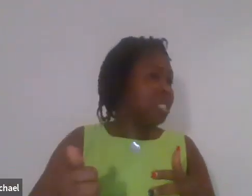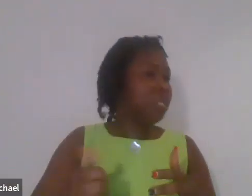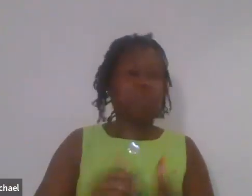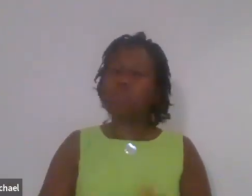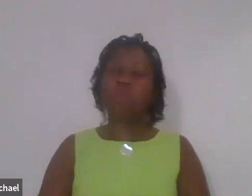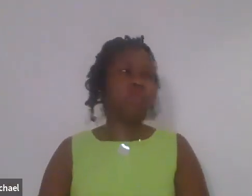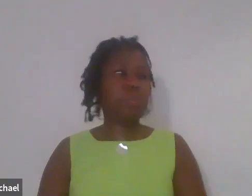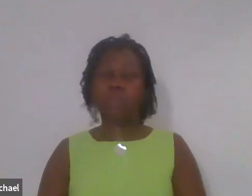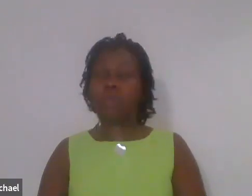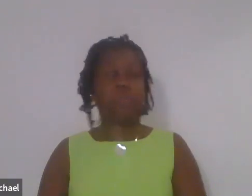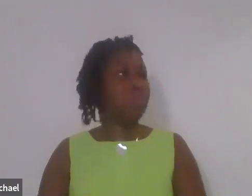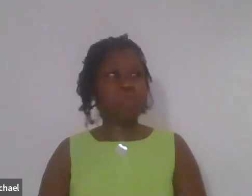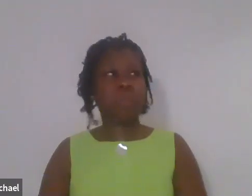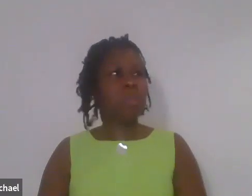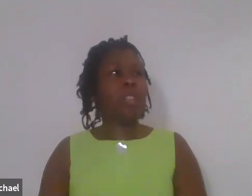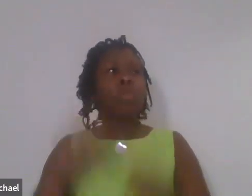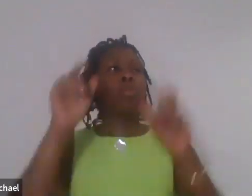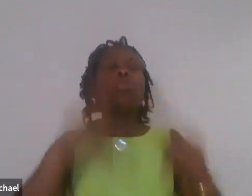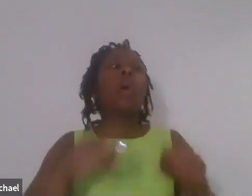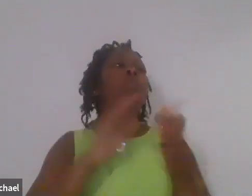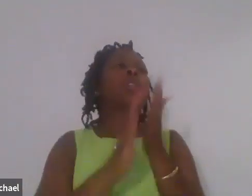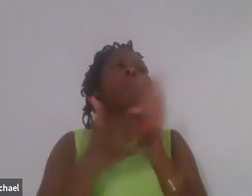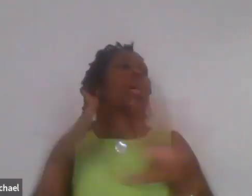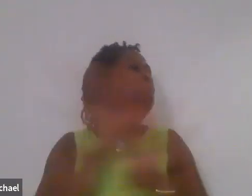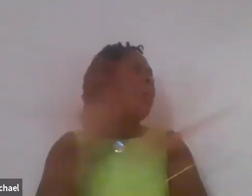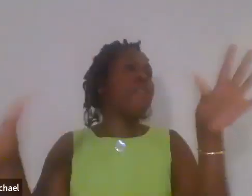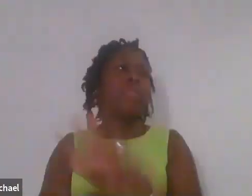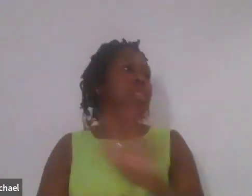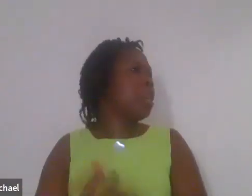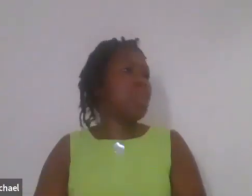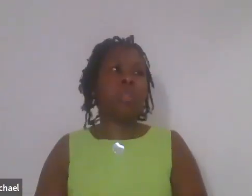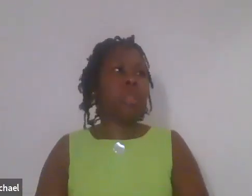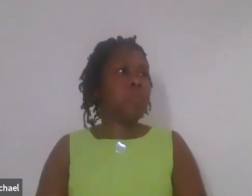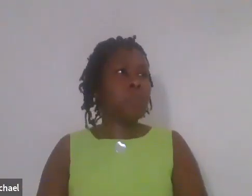Don't be selfish. Don't be jealous. You cannot become everything. You cannot become everything.